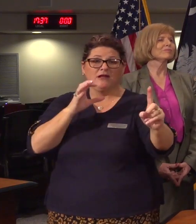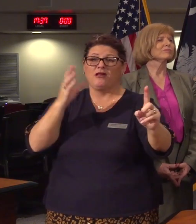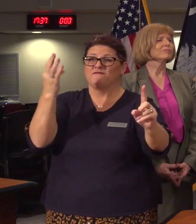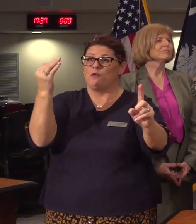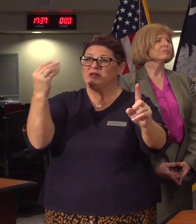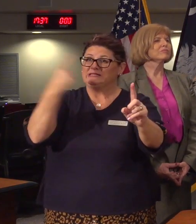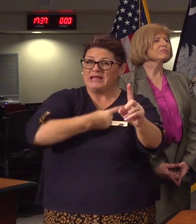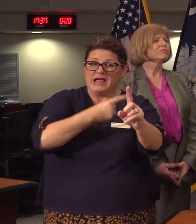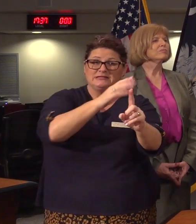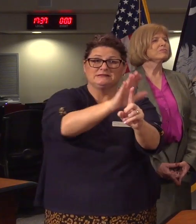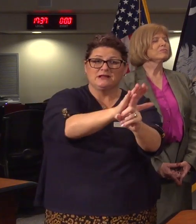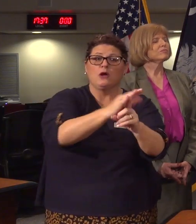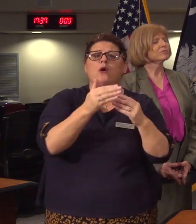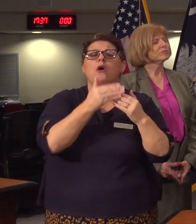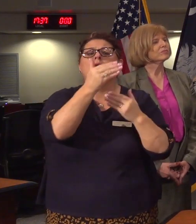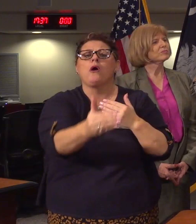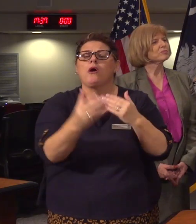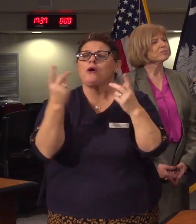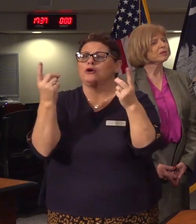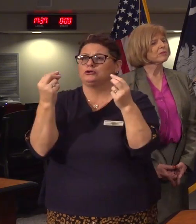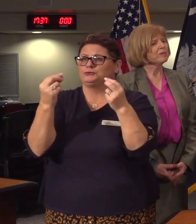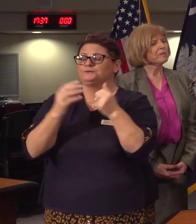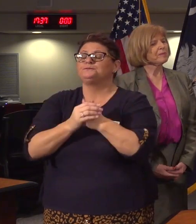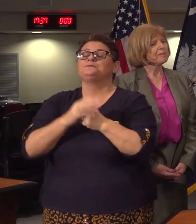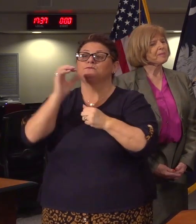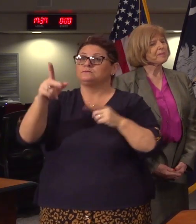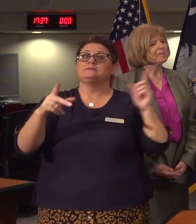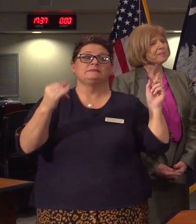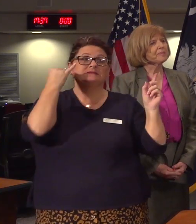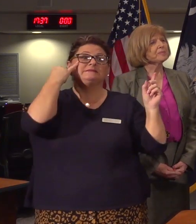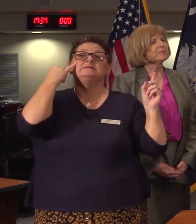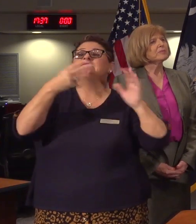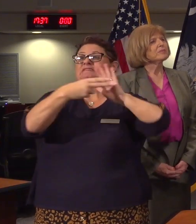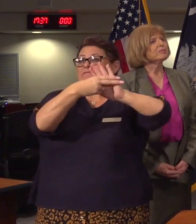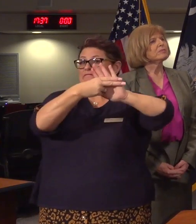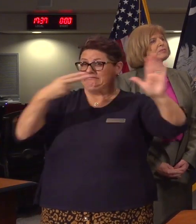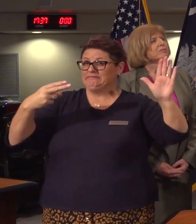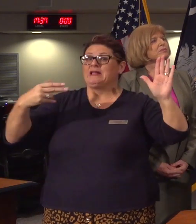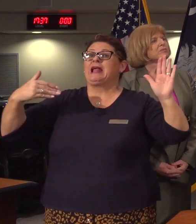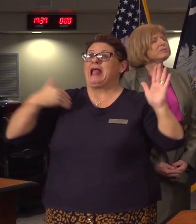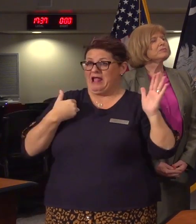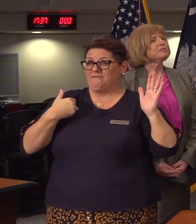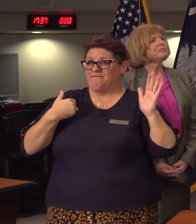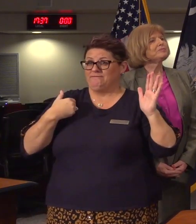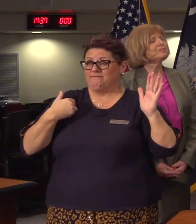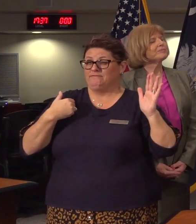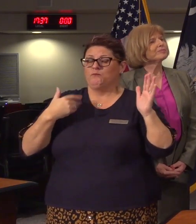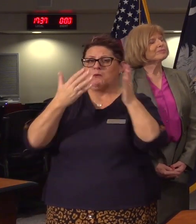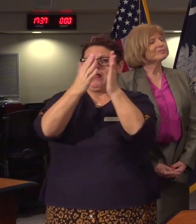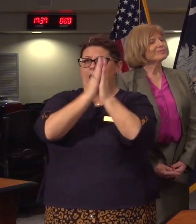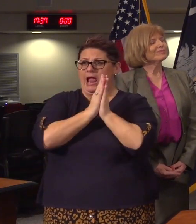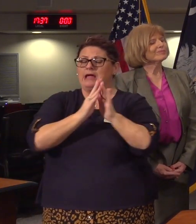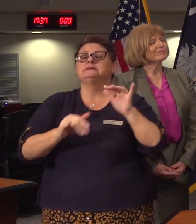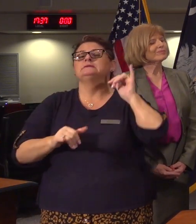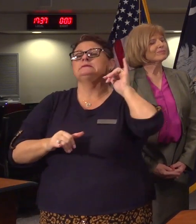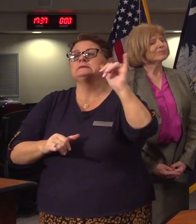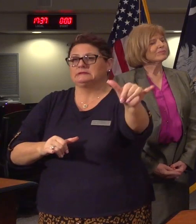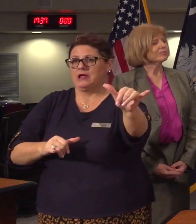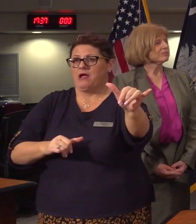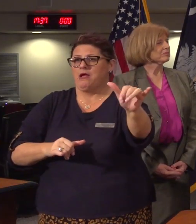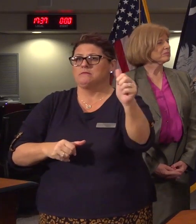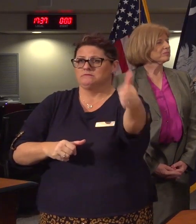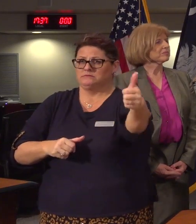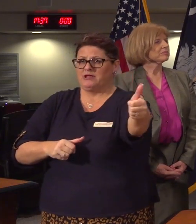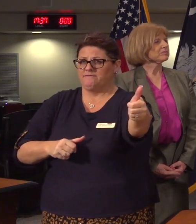take? So individuals who have been diagnosed are asked to self-isolate until their symptoms have